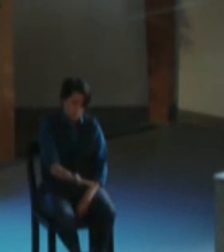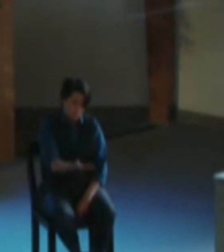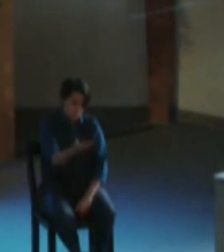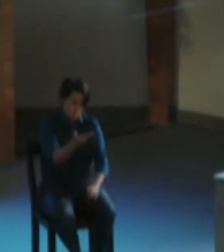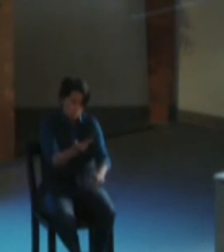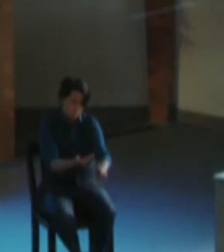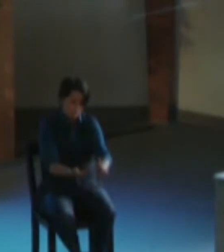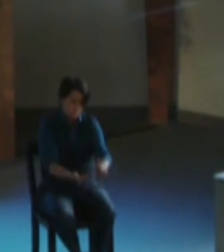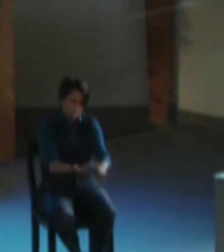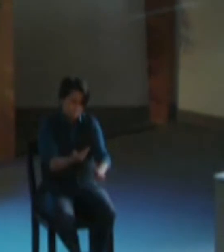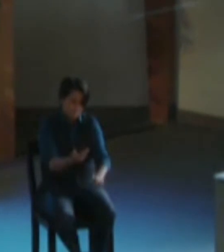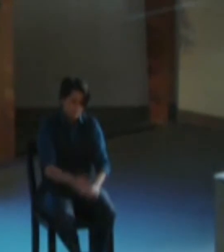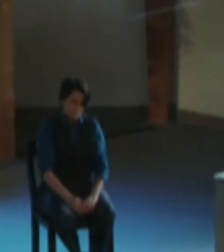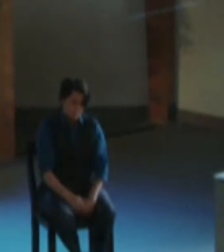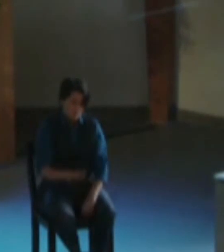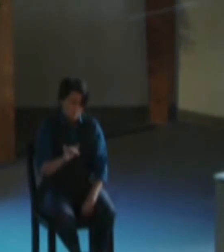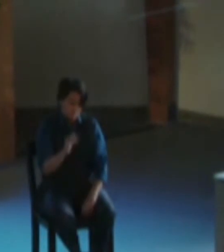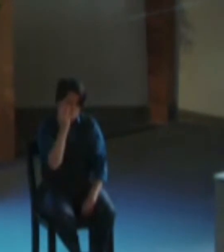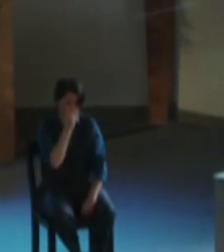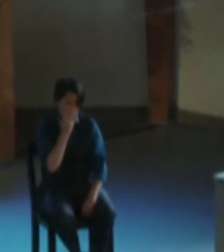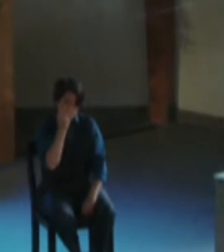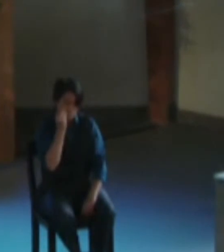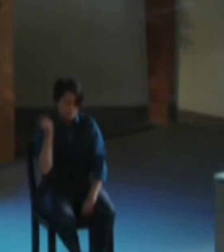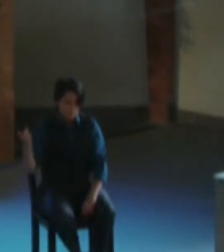That beauty is us.